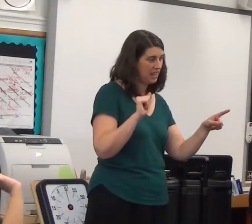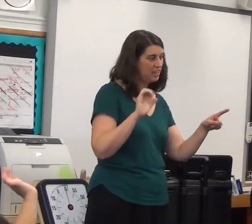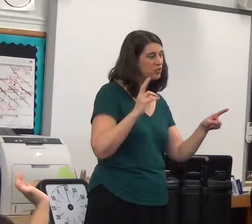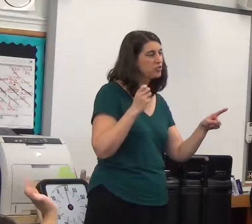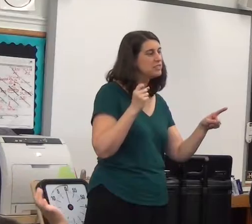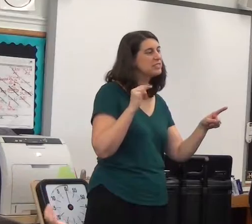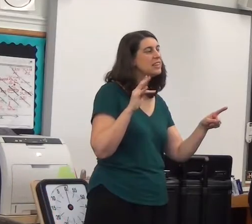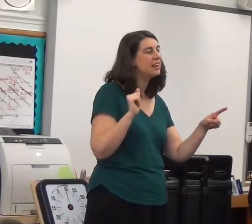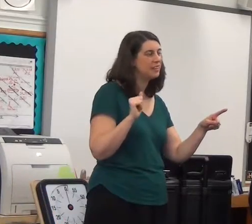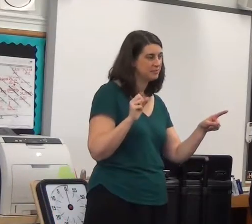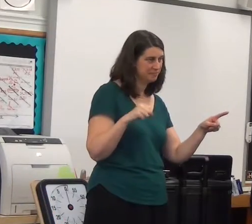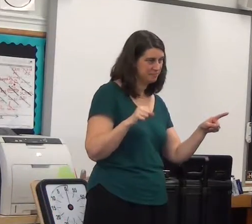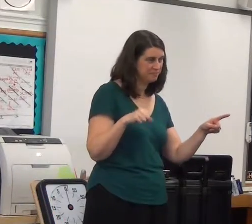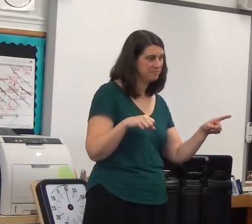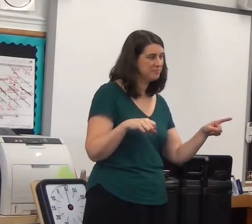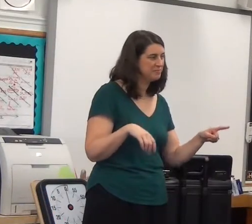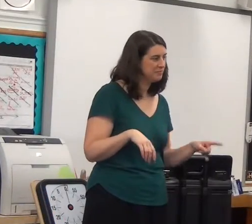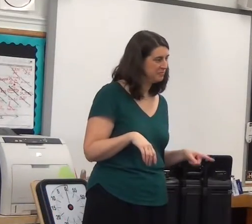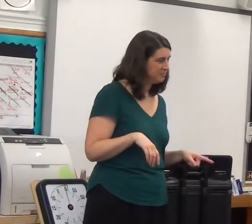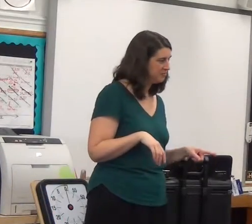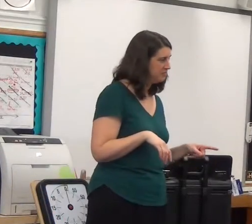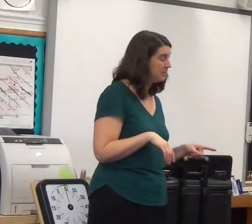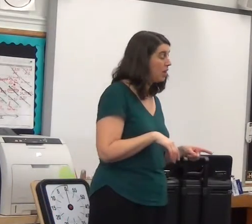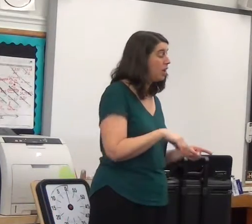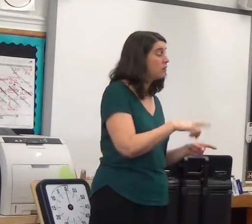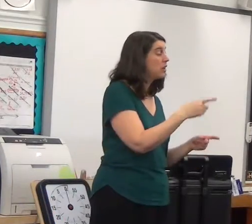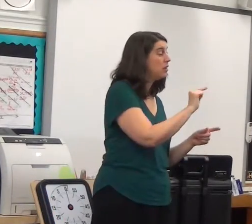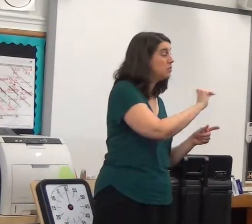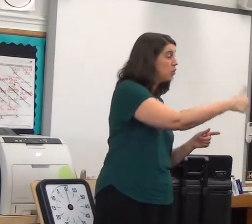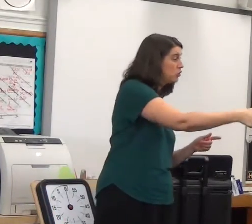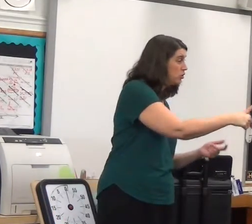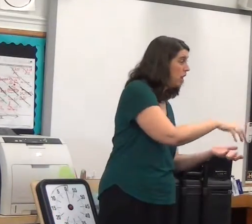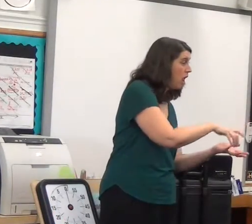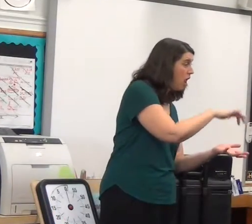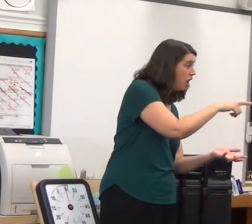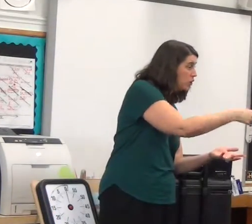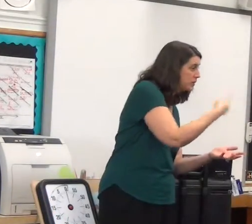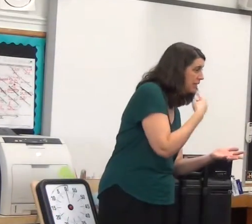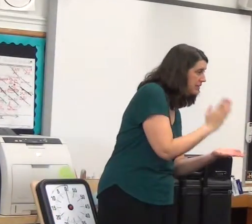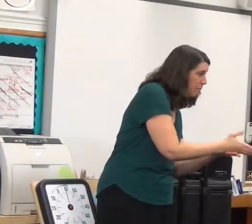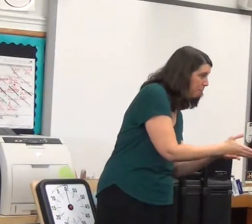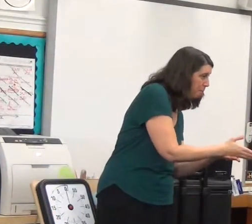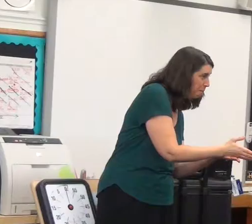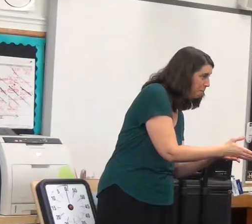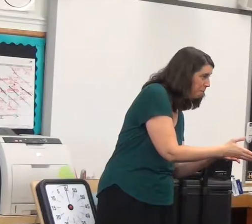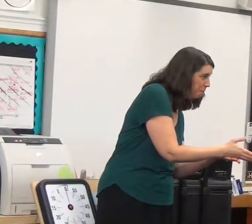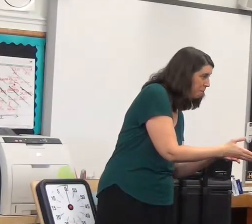Christina, over here, right? Christina, I'm going to shuffle the cards. Just say stop.